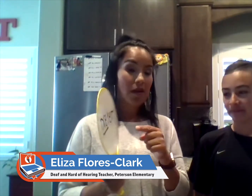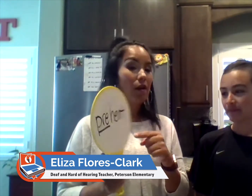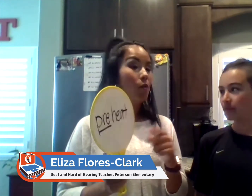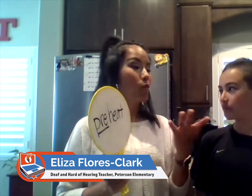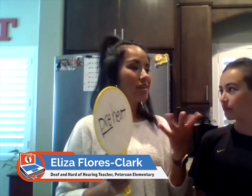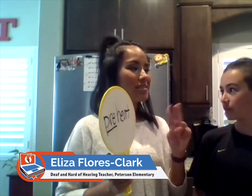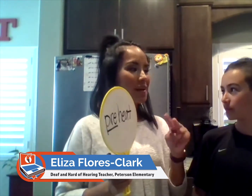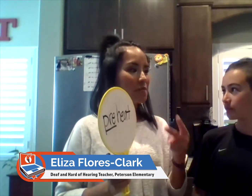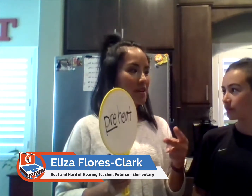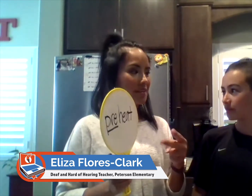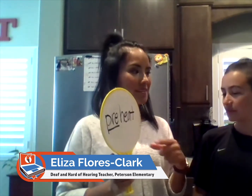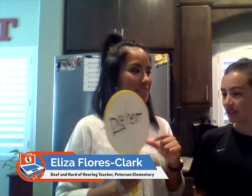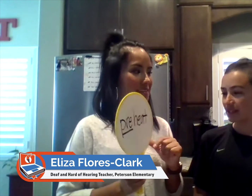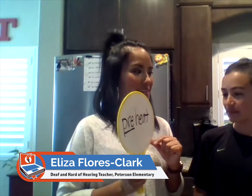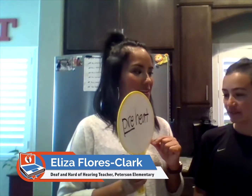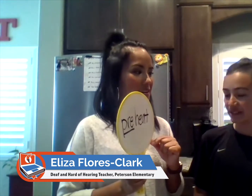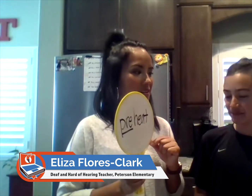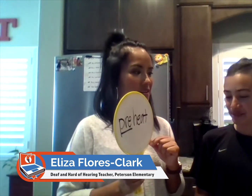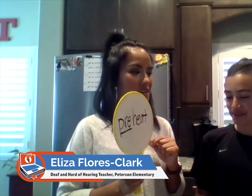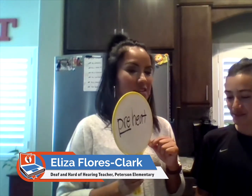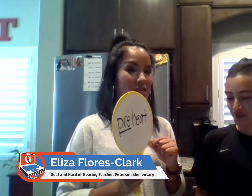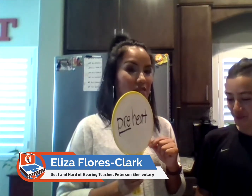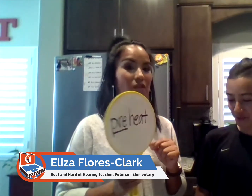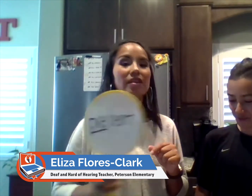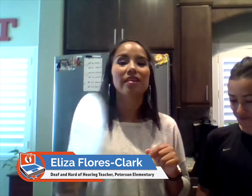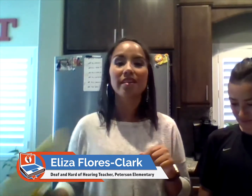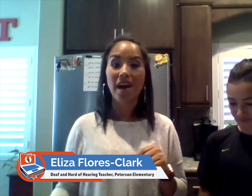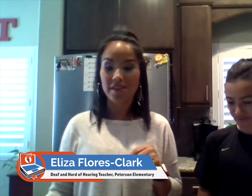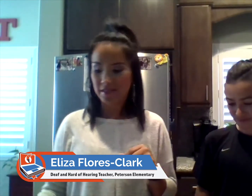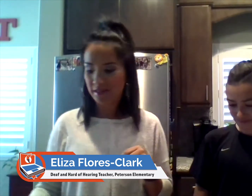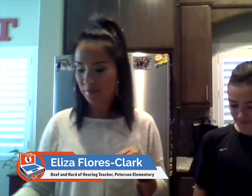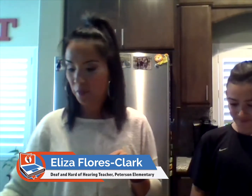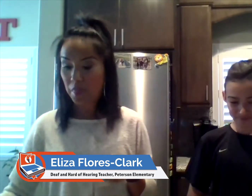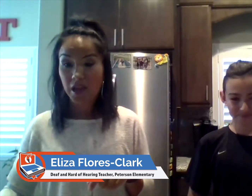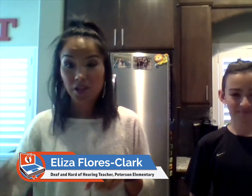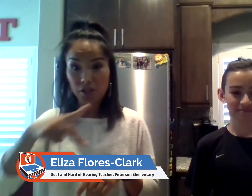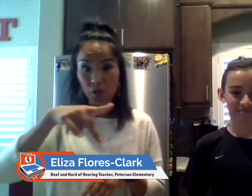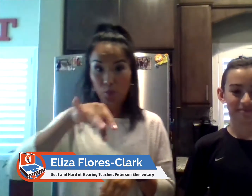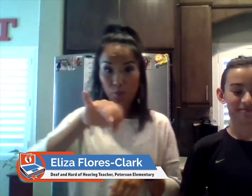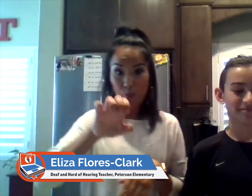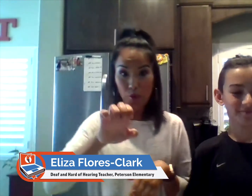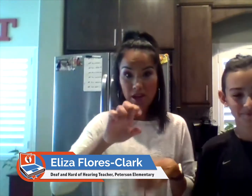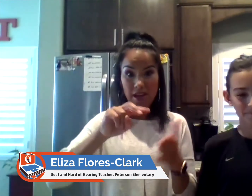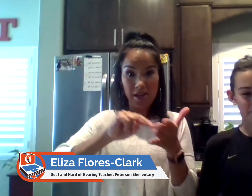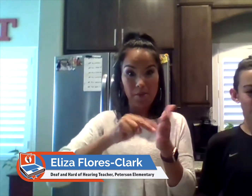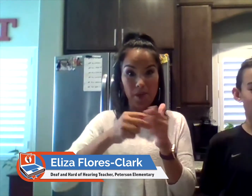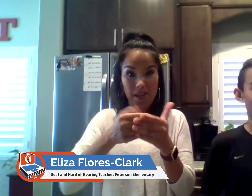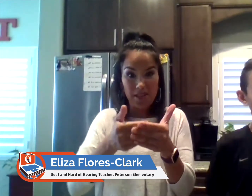What does that mean? Pre means before. Yes. So pre means